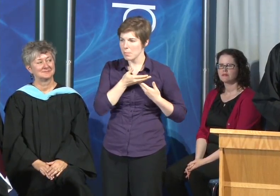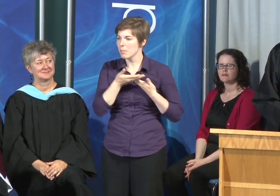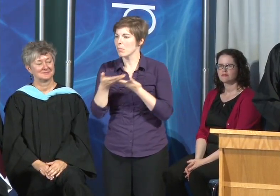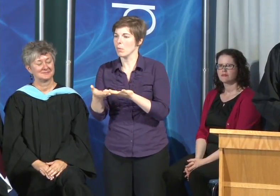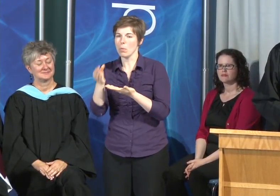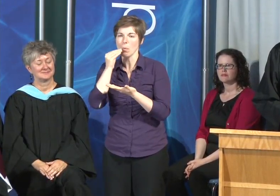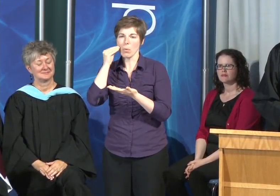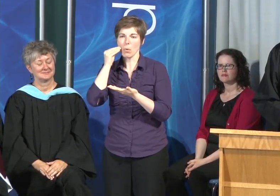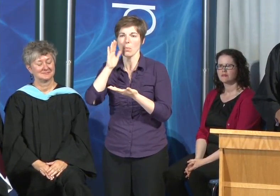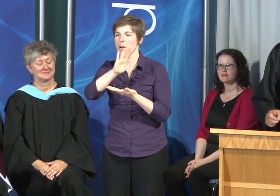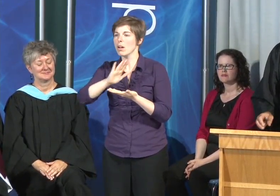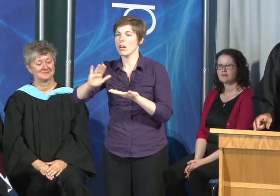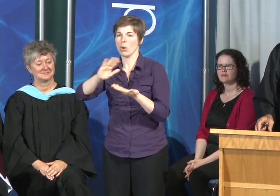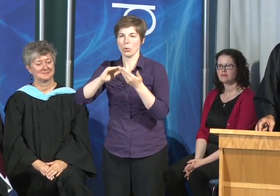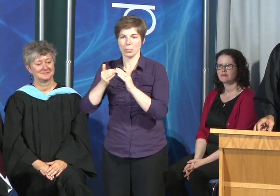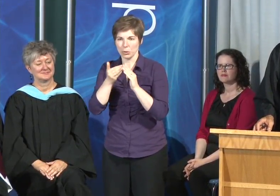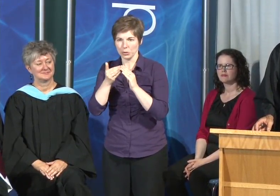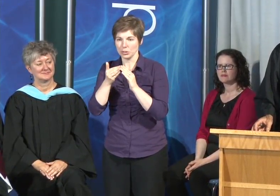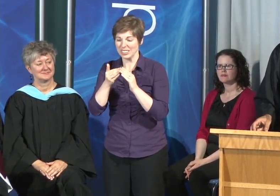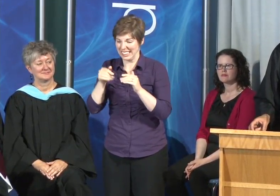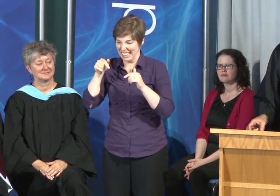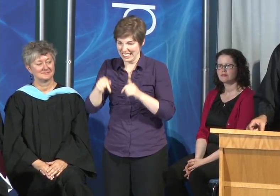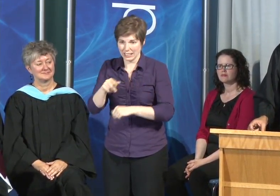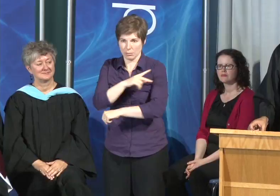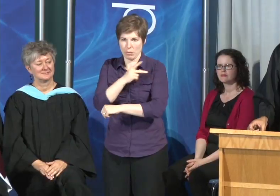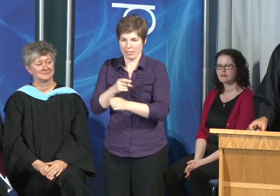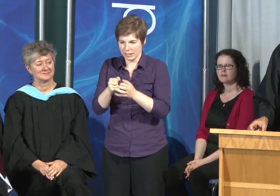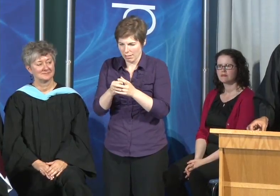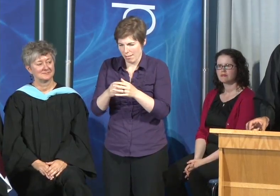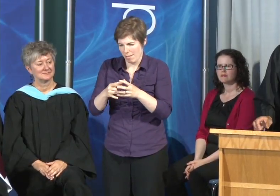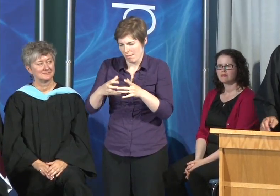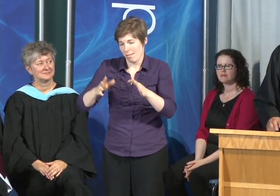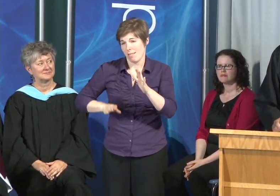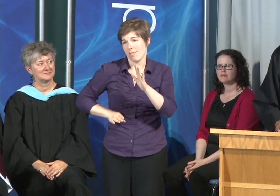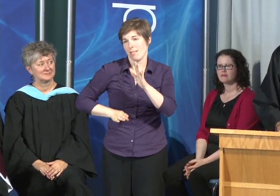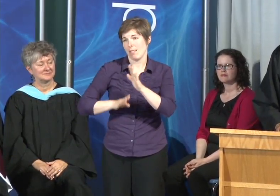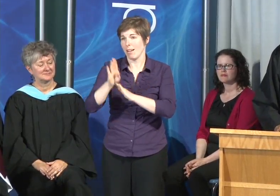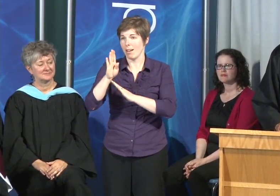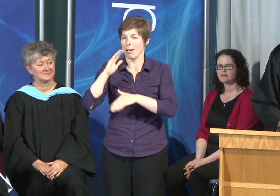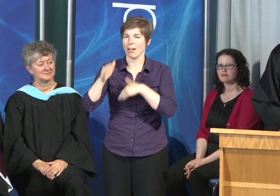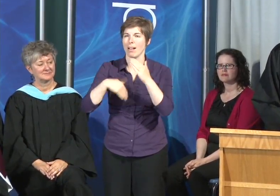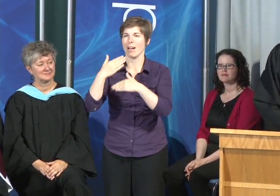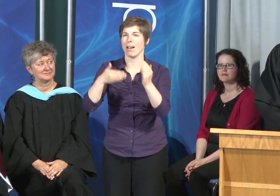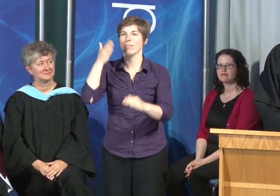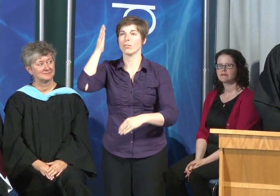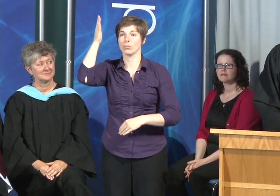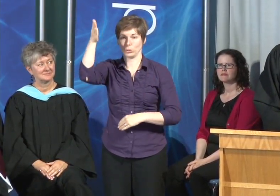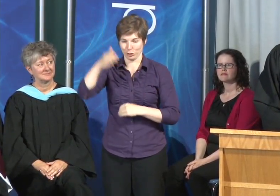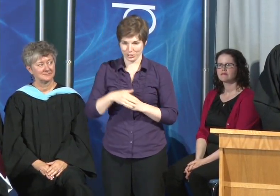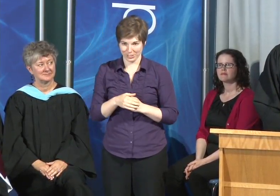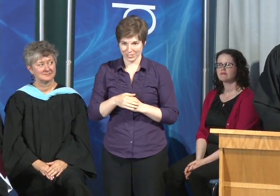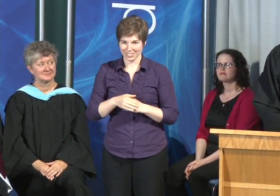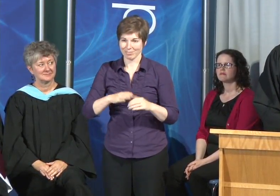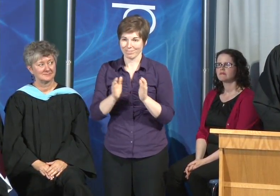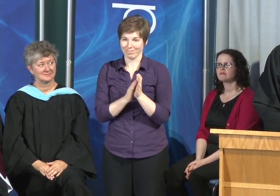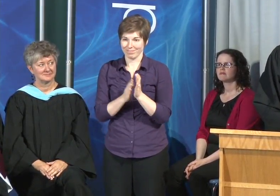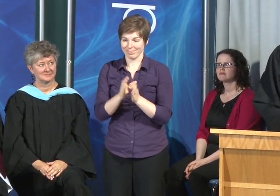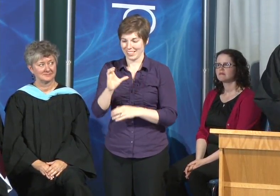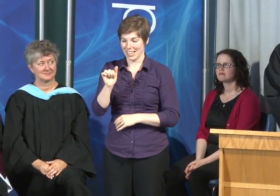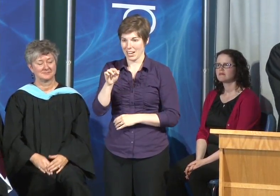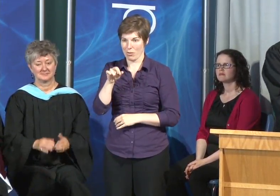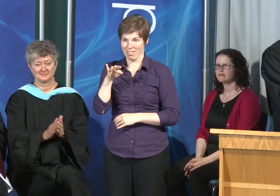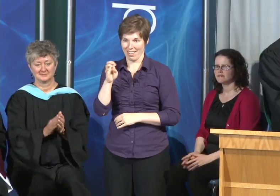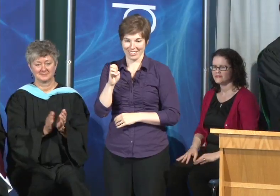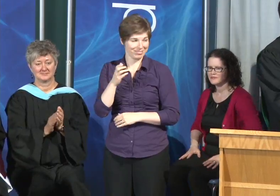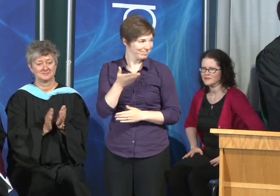and communities so that we can grow this province and move it forward to embrace the future. Please join me in welcoming Caroline to the podium.